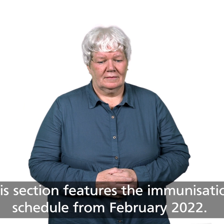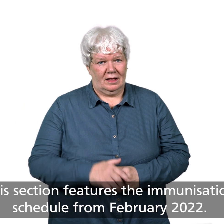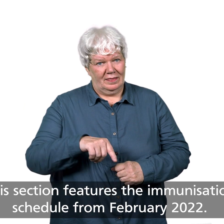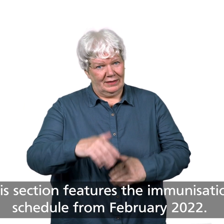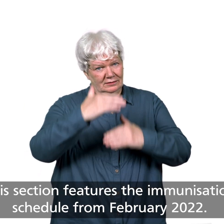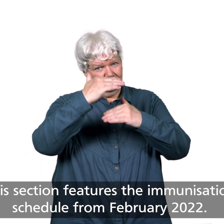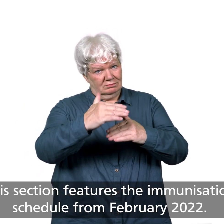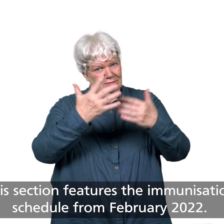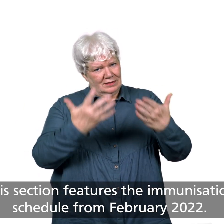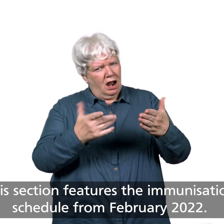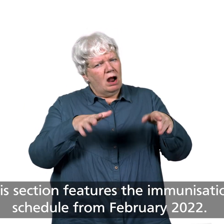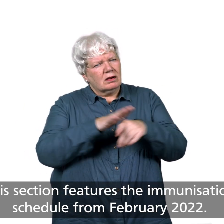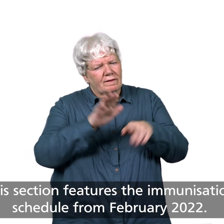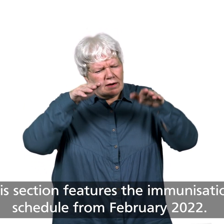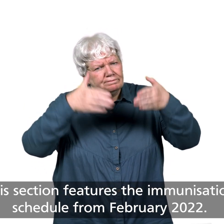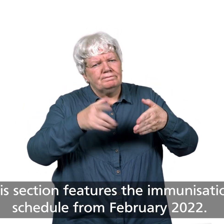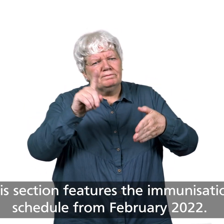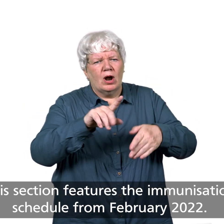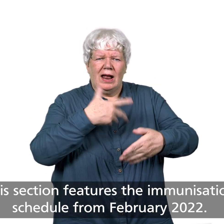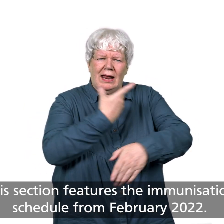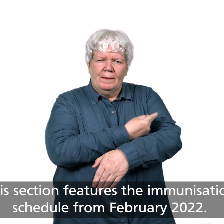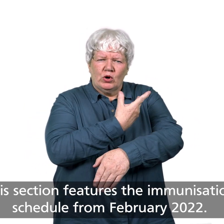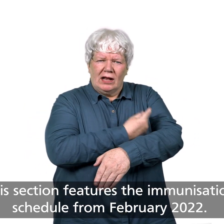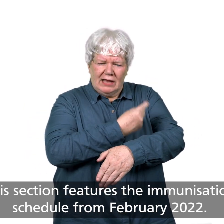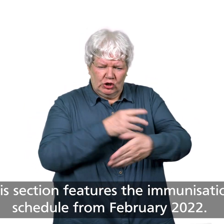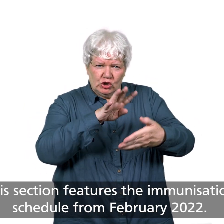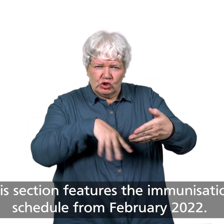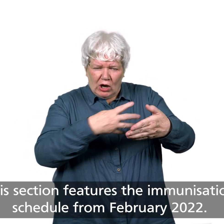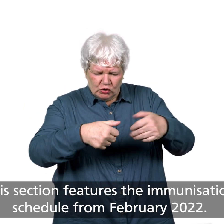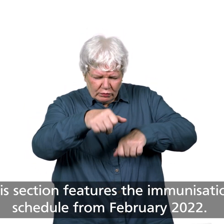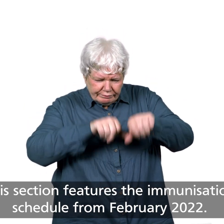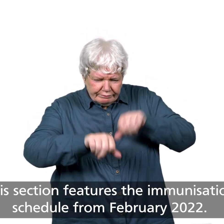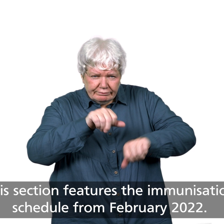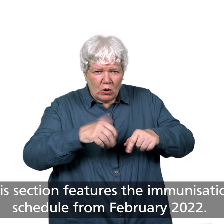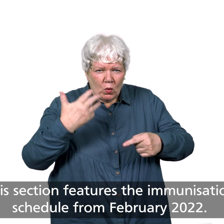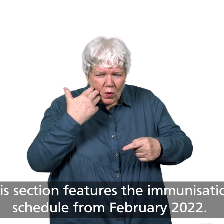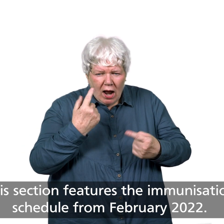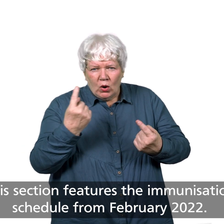This section features the immunisation schedule from February 2022.